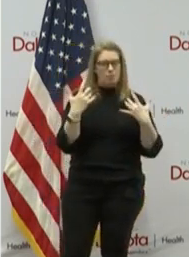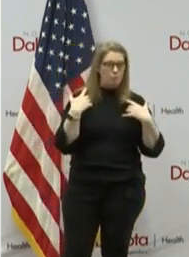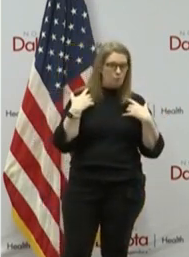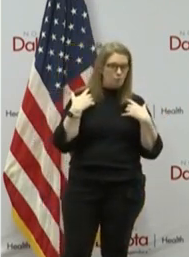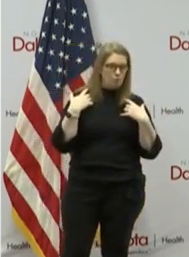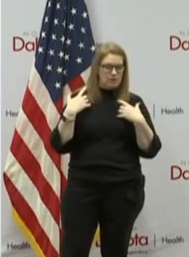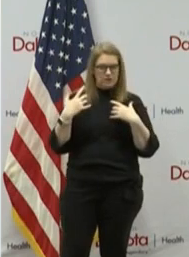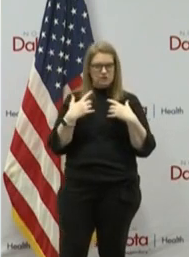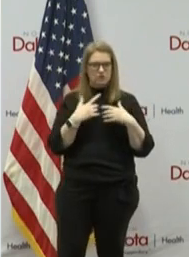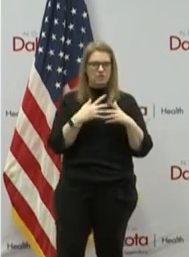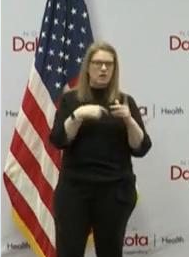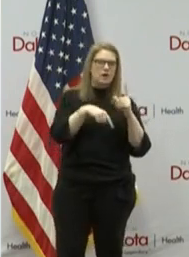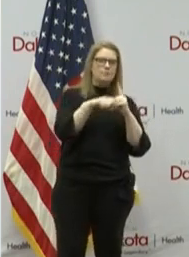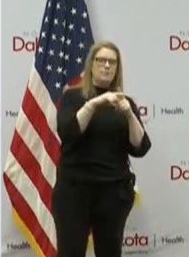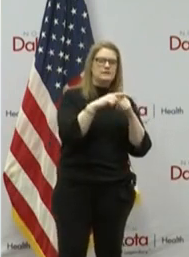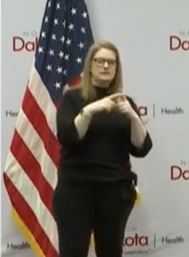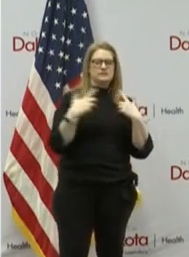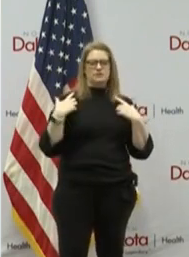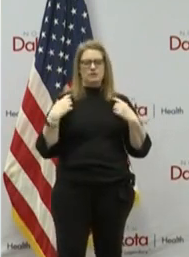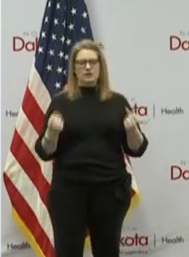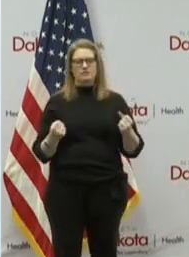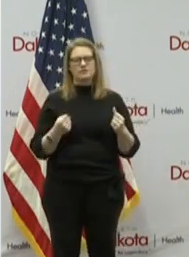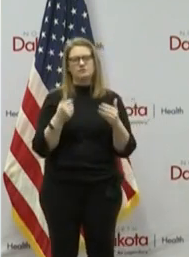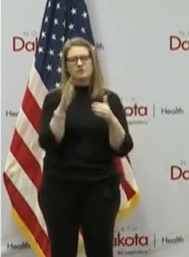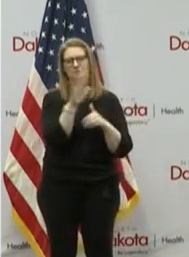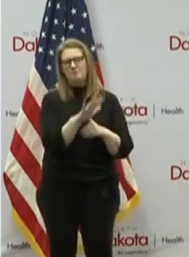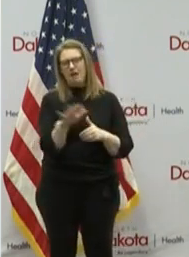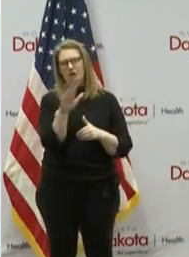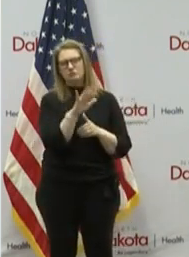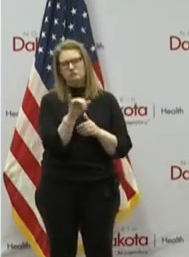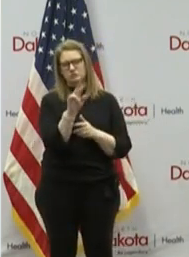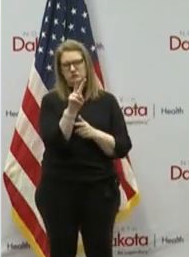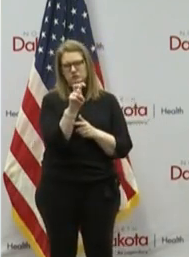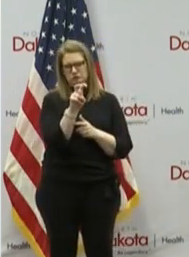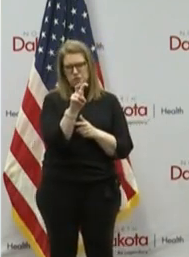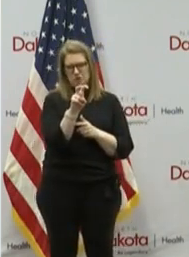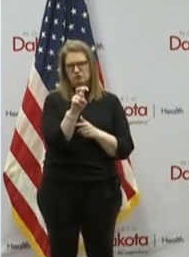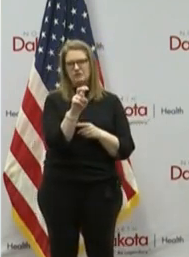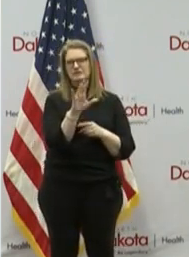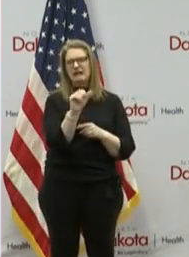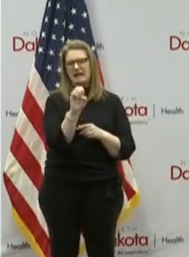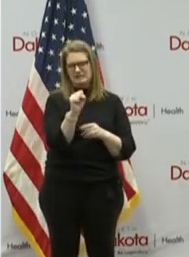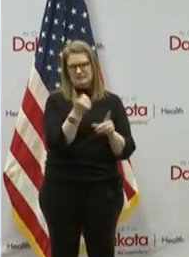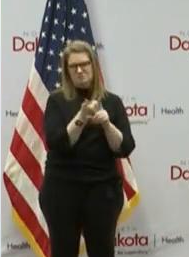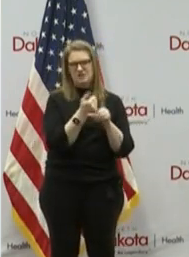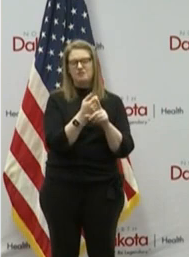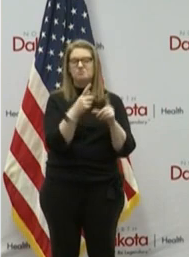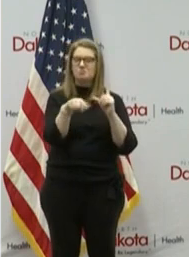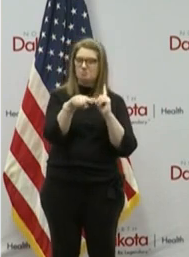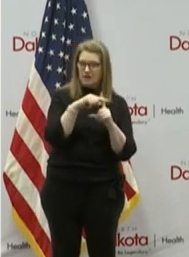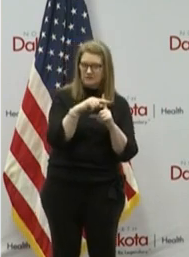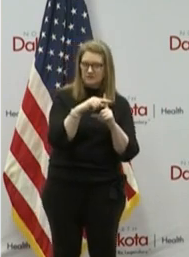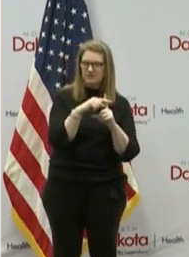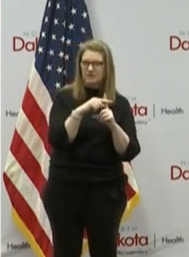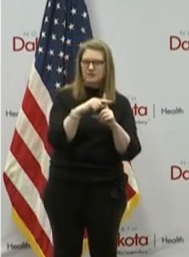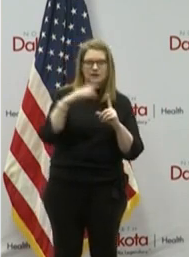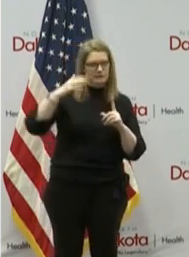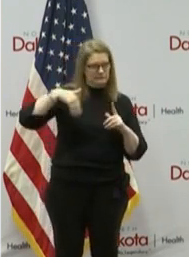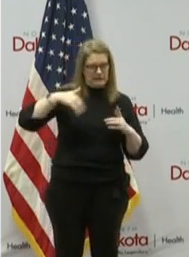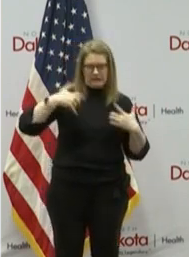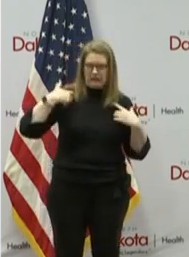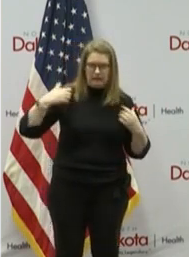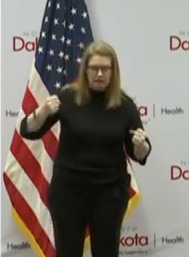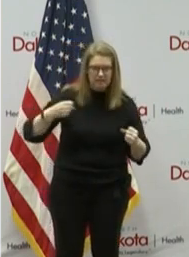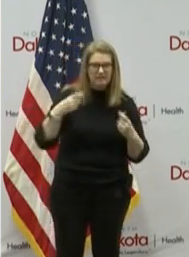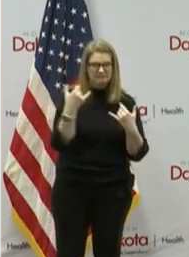from our positives, we're nearing that 200 active cases that are confirmed. As we've said before, there are